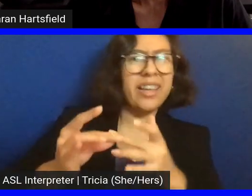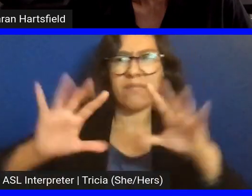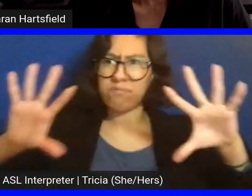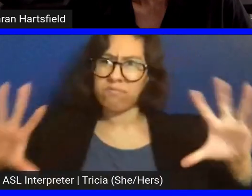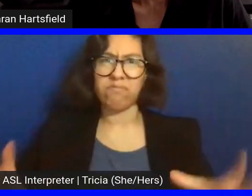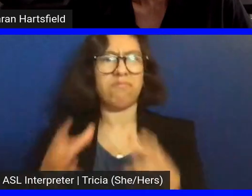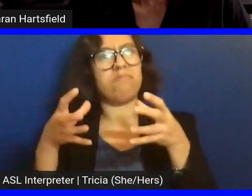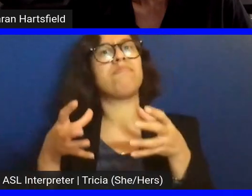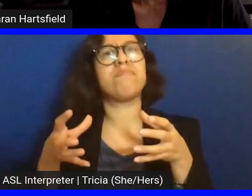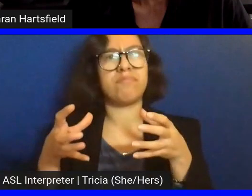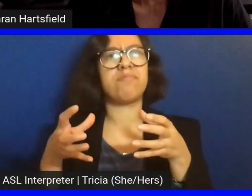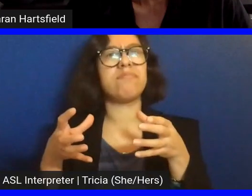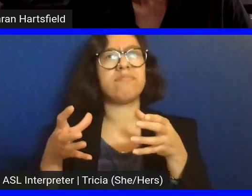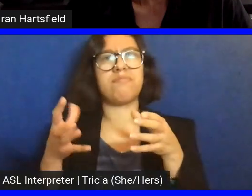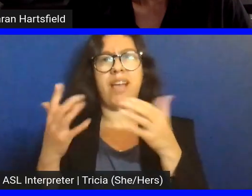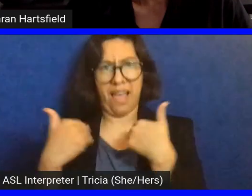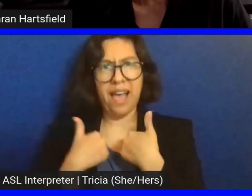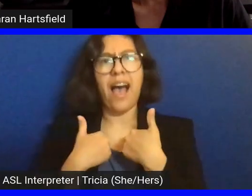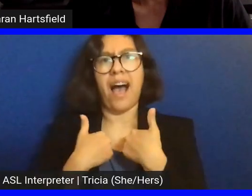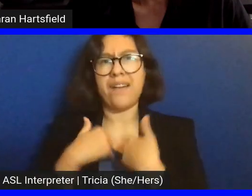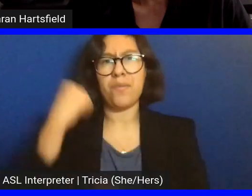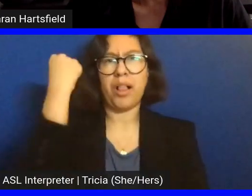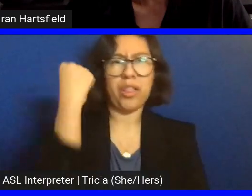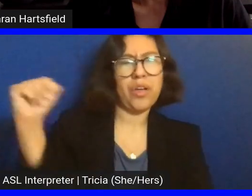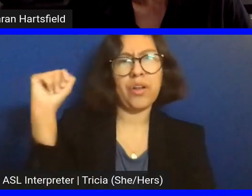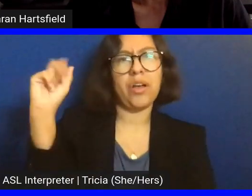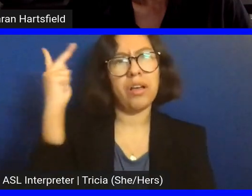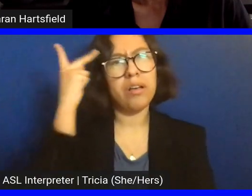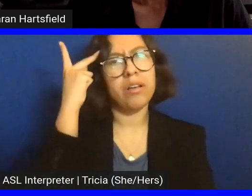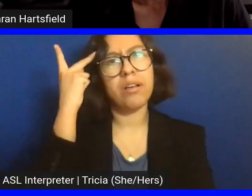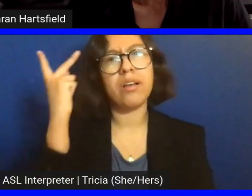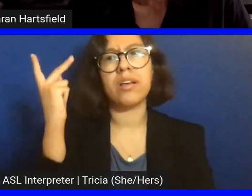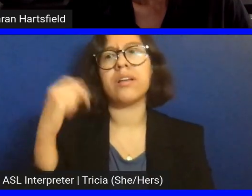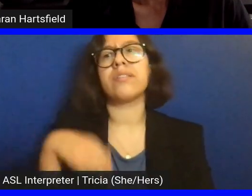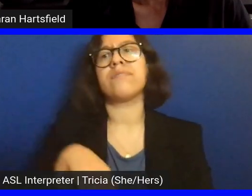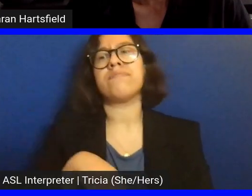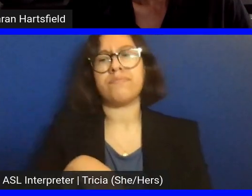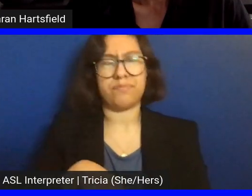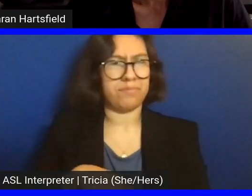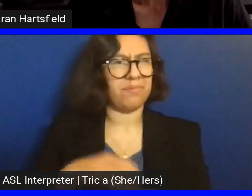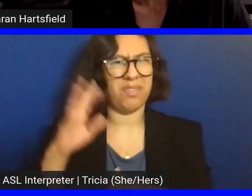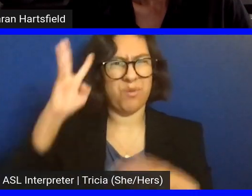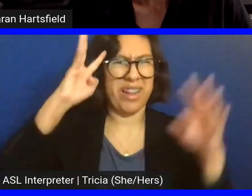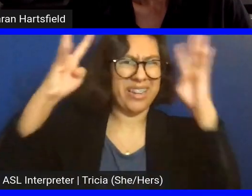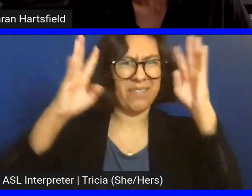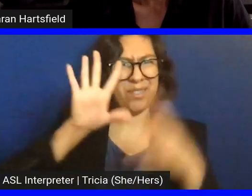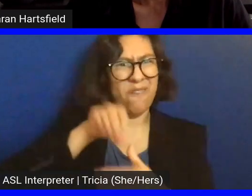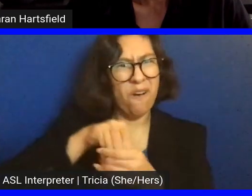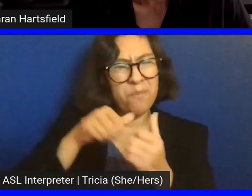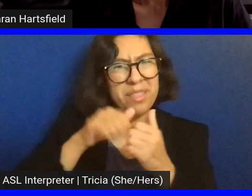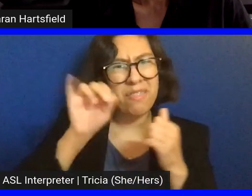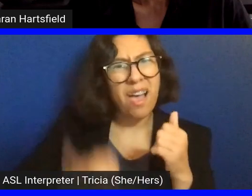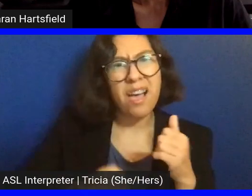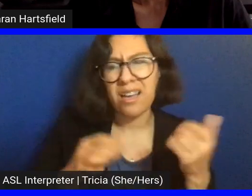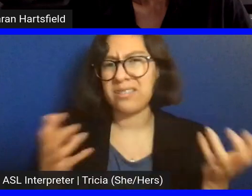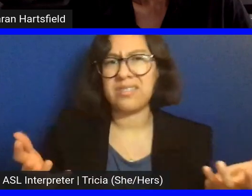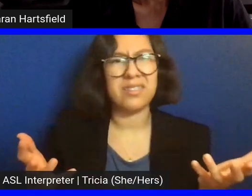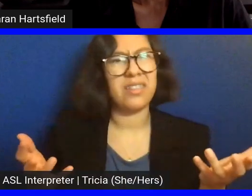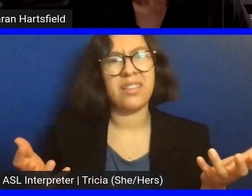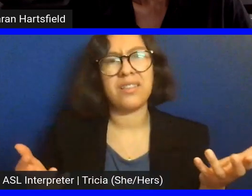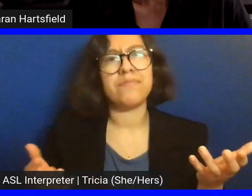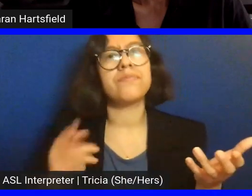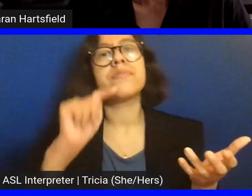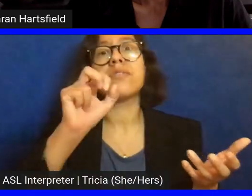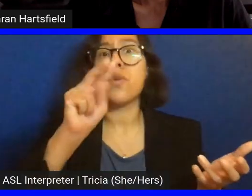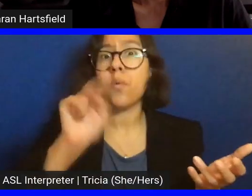build a political movement, you know, where creativity is a major part of it. Tony, you look like